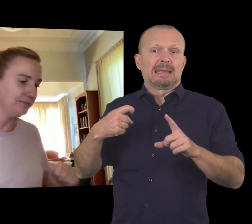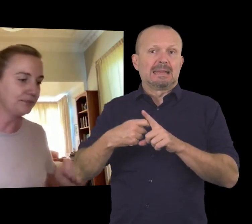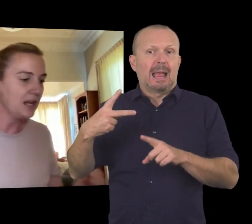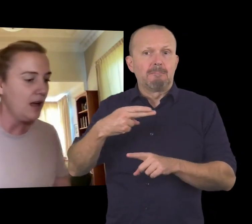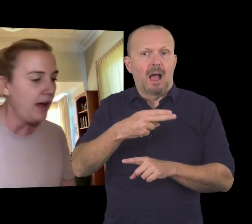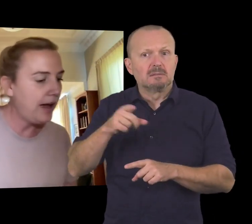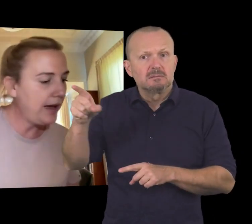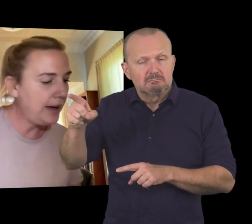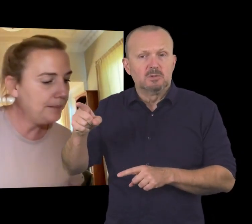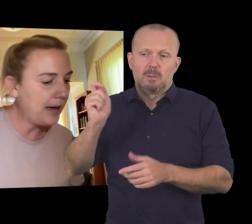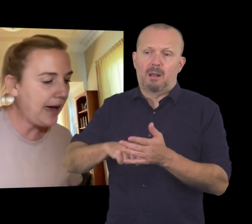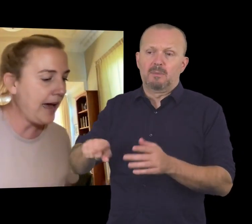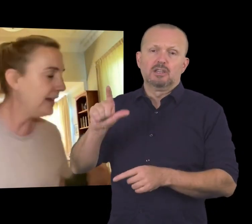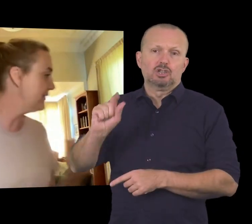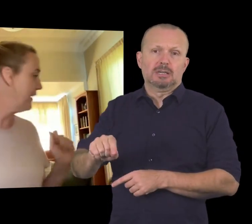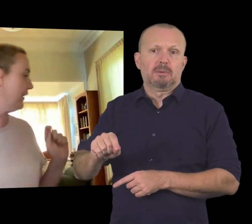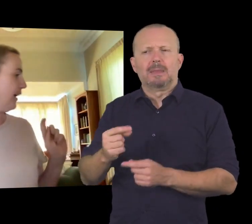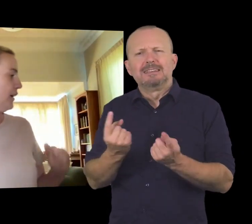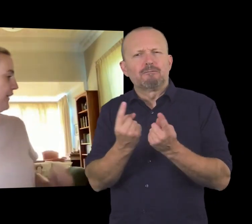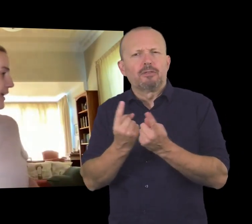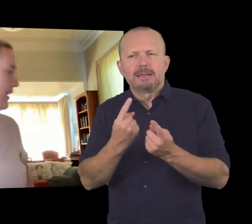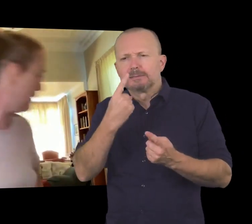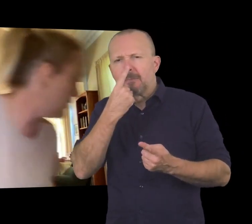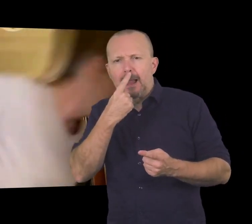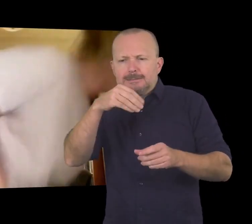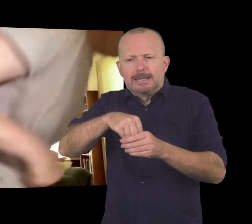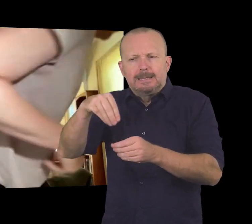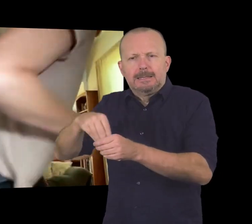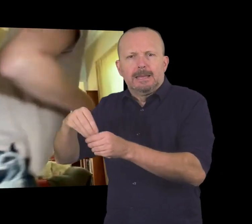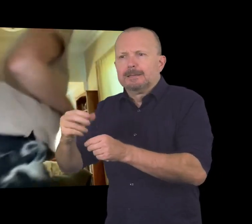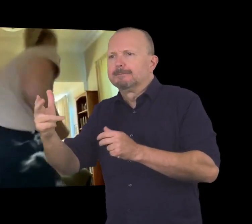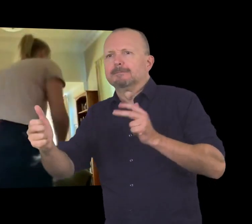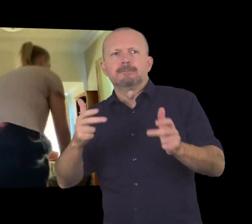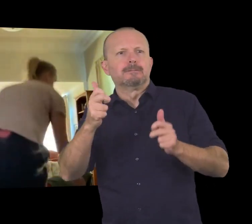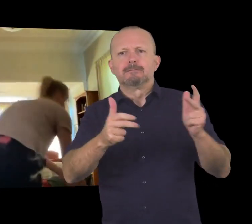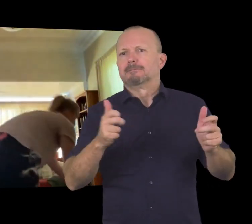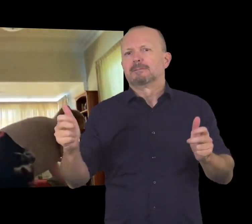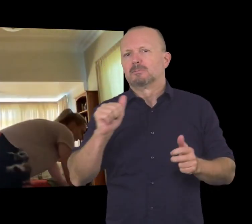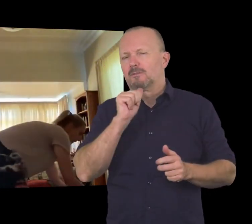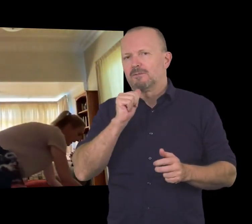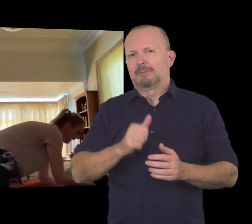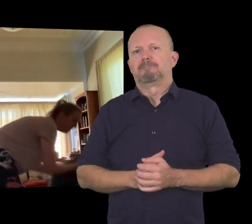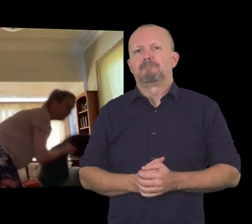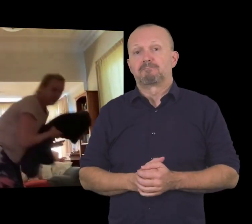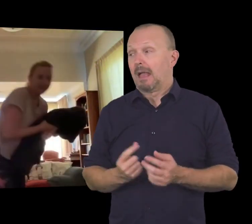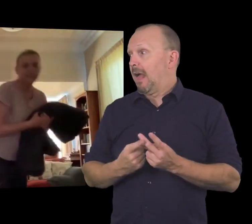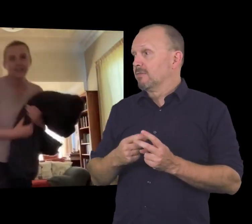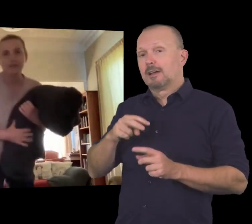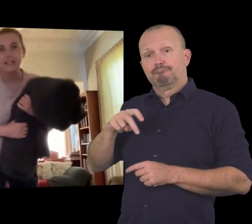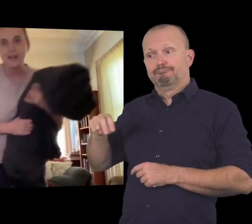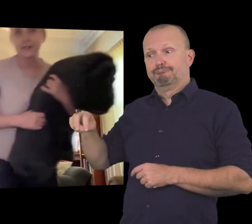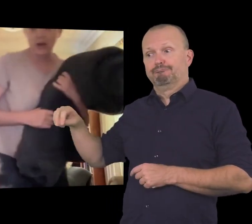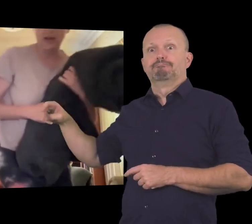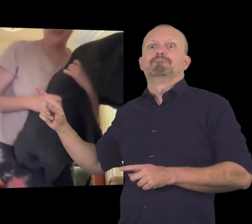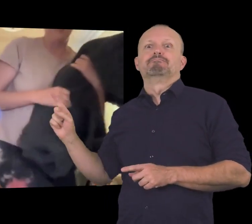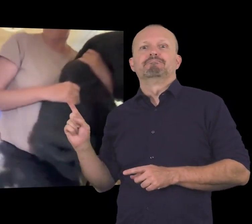of fun. And then over here, I'm just going to wander over here. And this is a